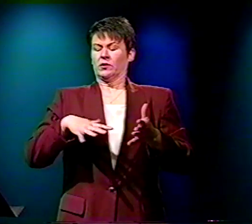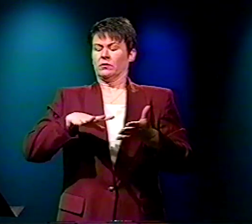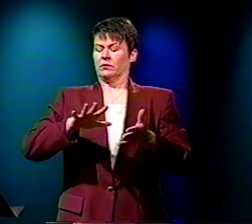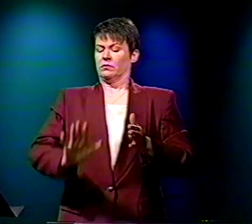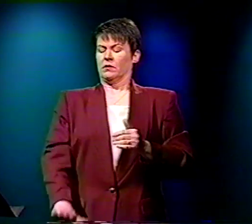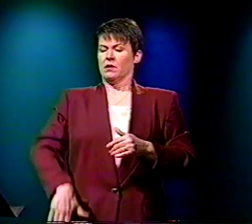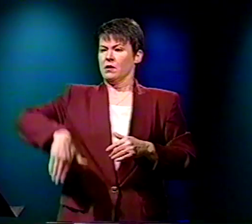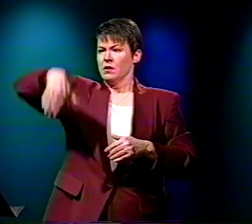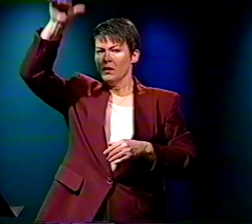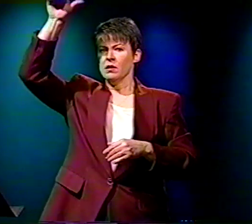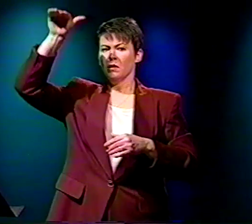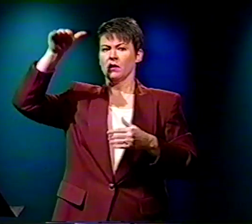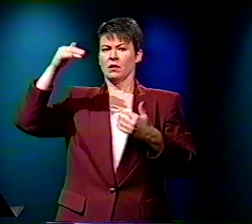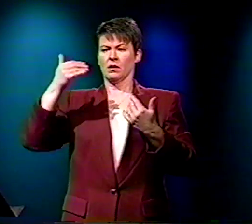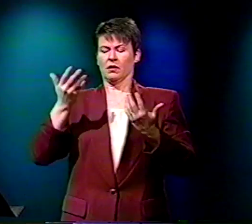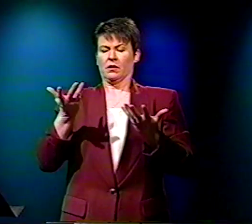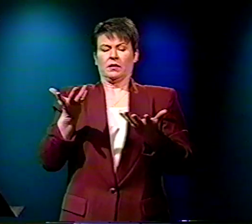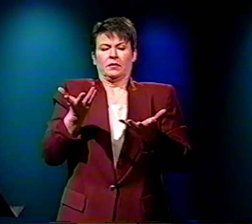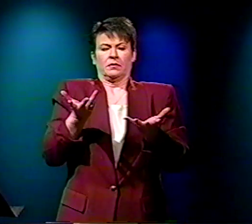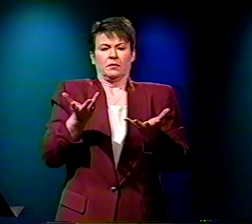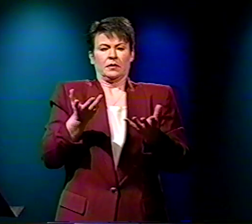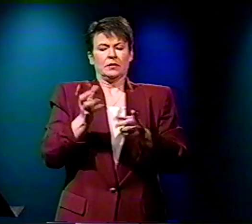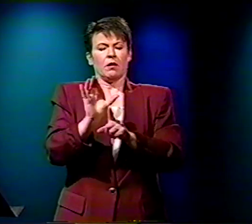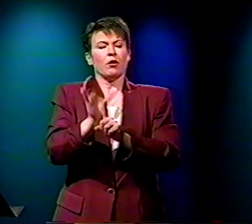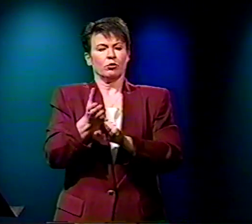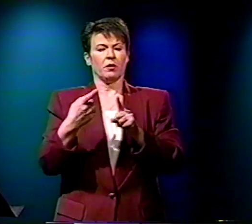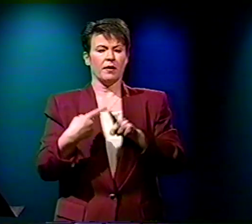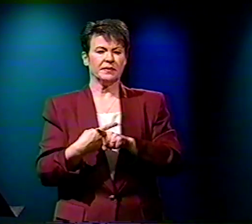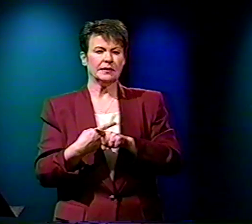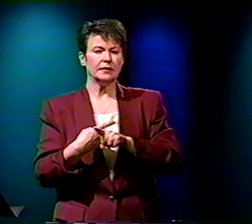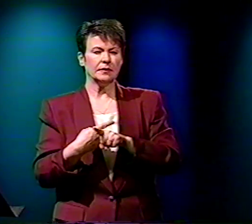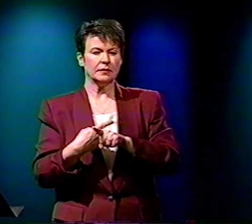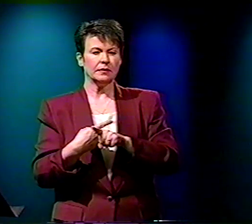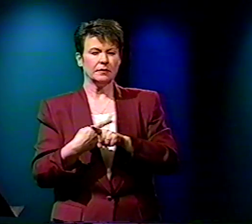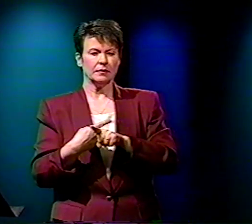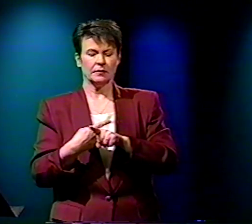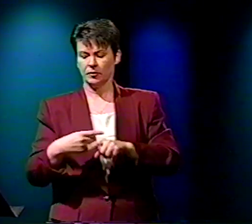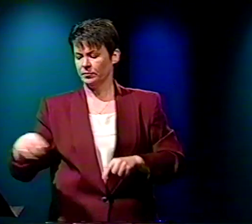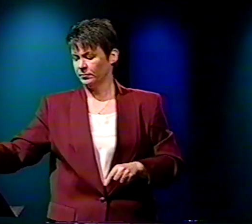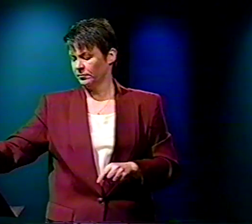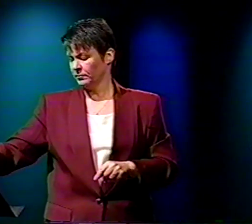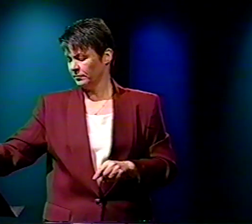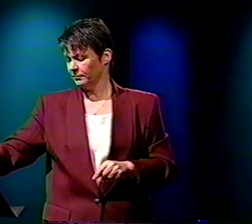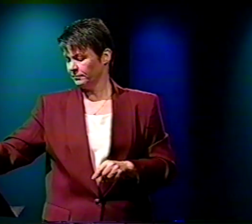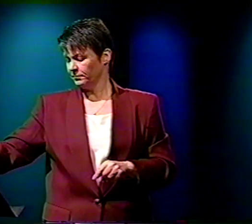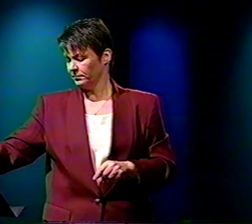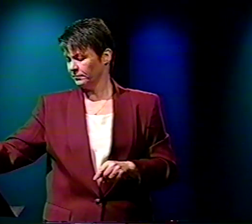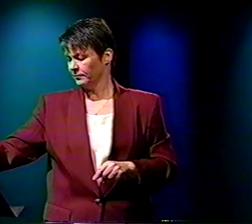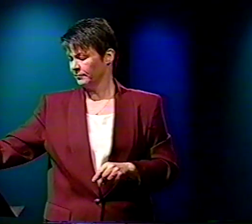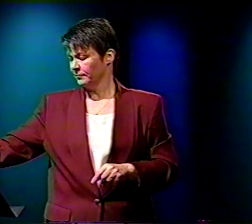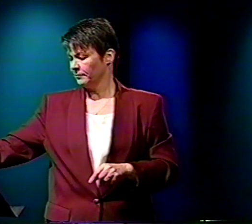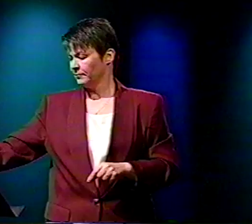interpreter that I don't understand, I simply can't say that because I have been conditioned, and it creates a cultural conflict for me.